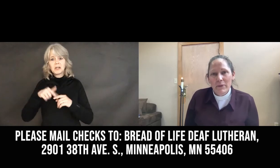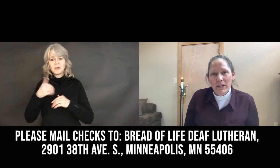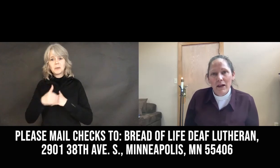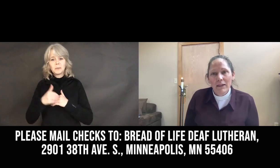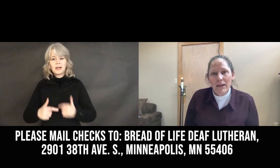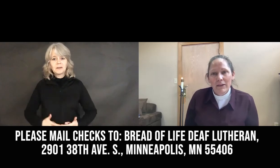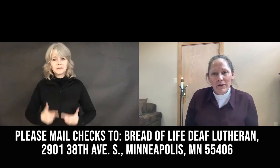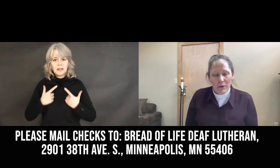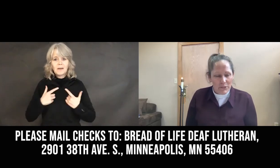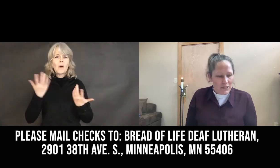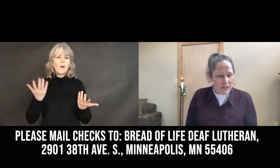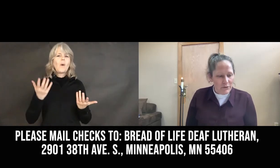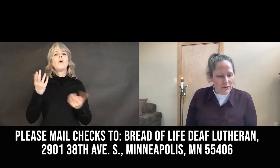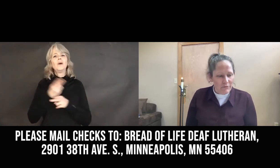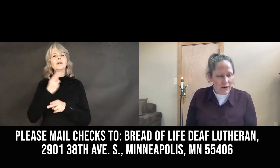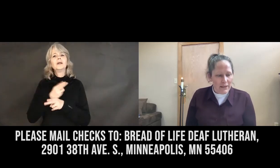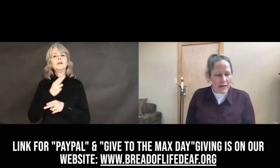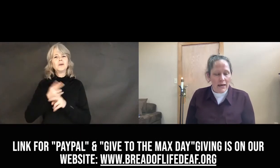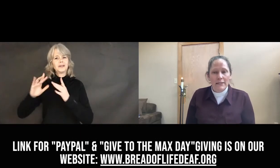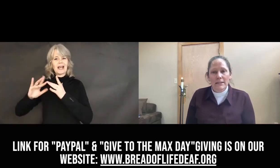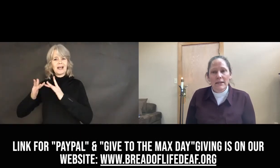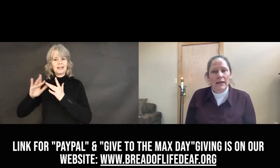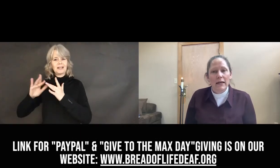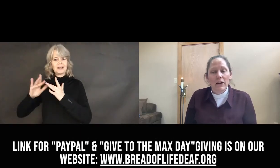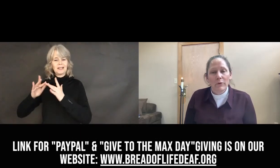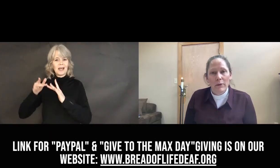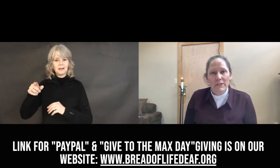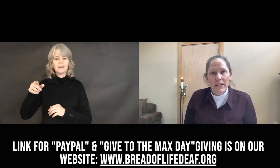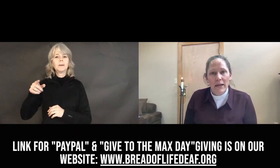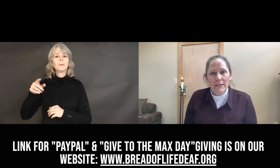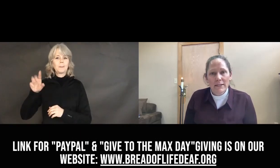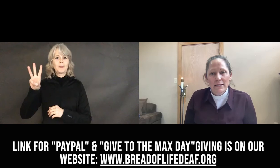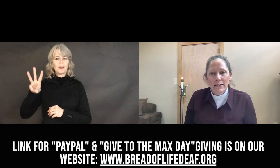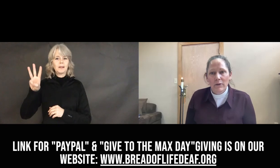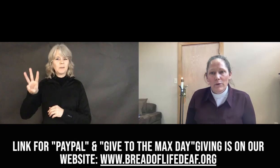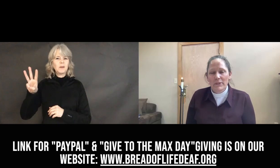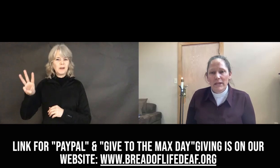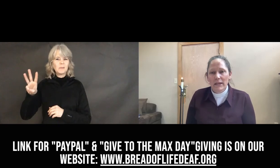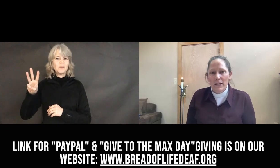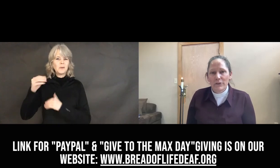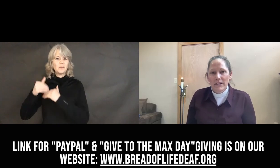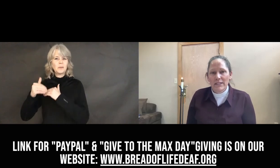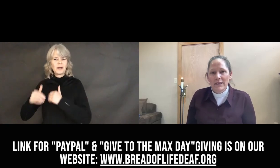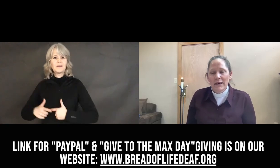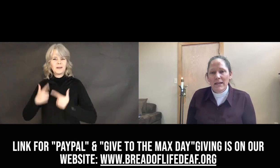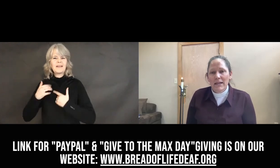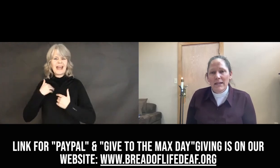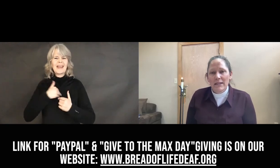an online giving option, and you can find that at our website. And our website address